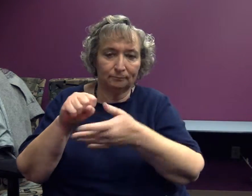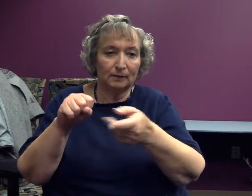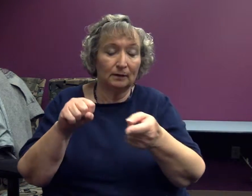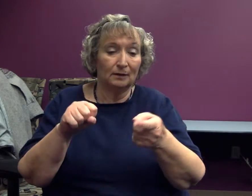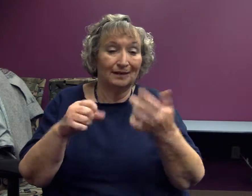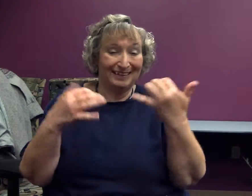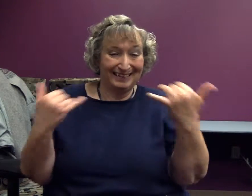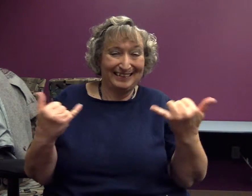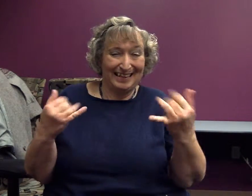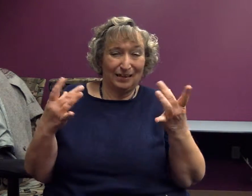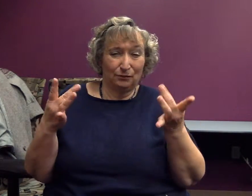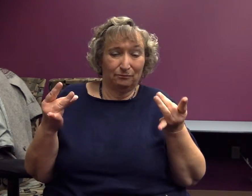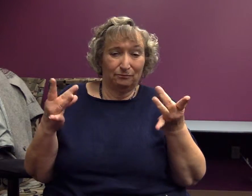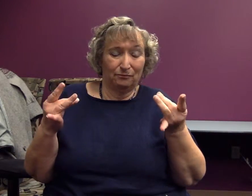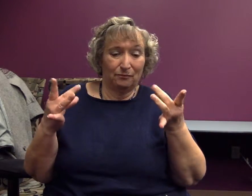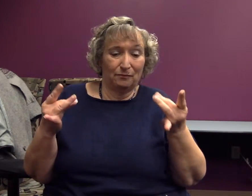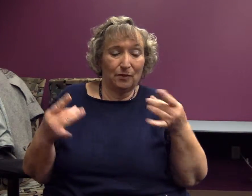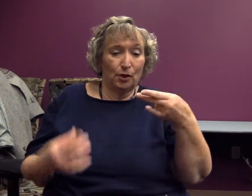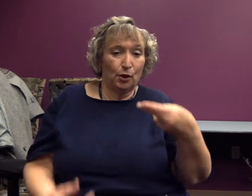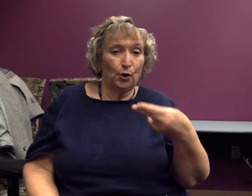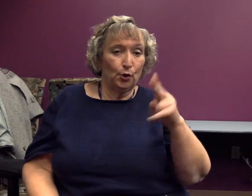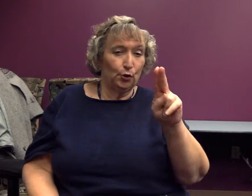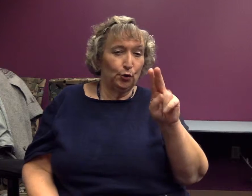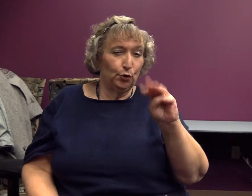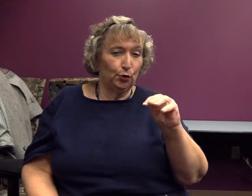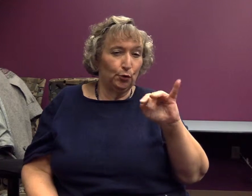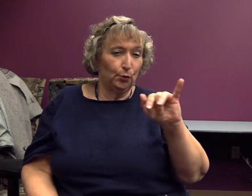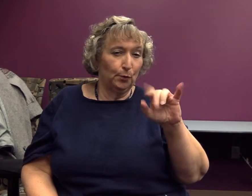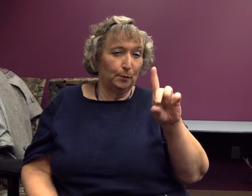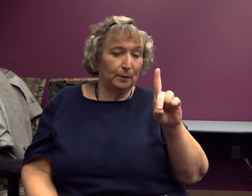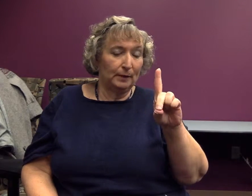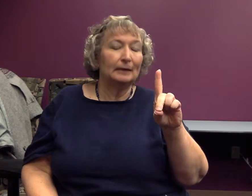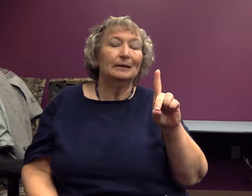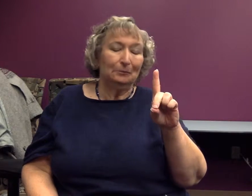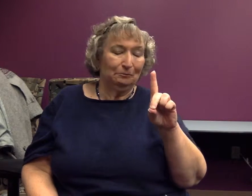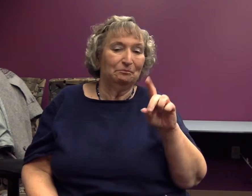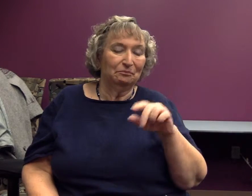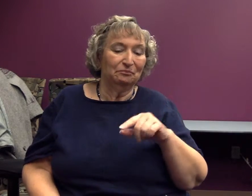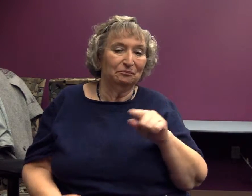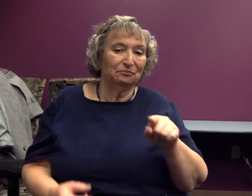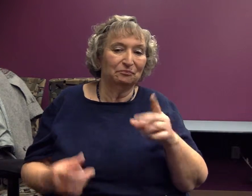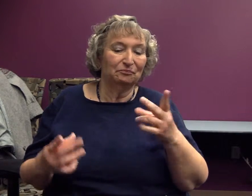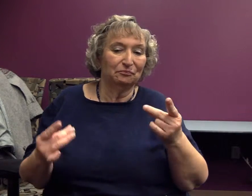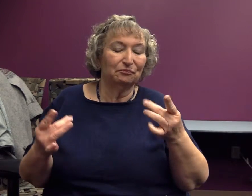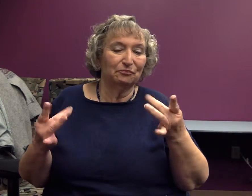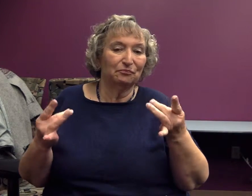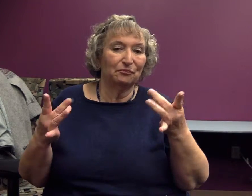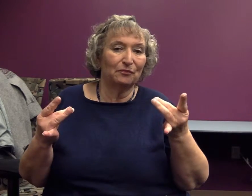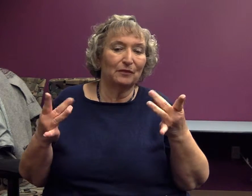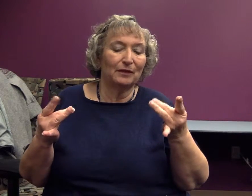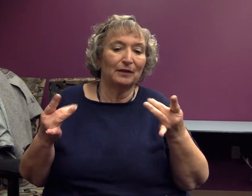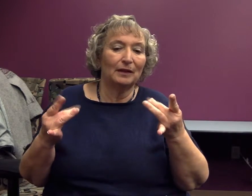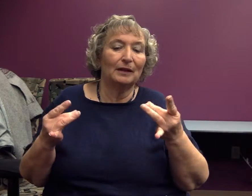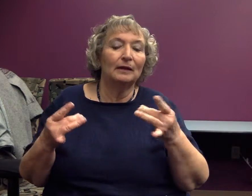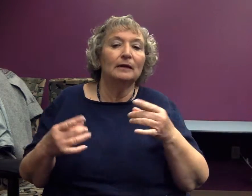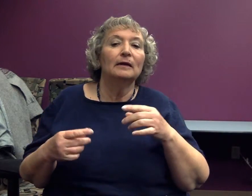It's been raining off and on. We're probably going to get rain again today. So the humidity, or the water vapor in the air, is fairly